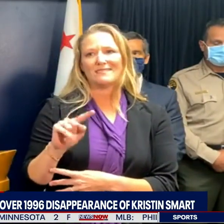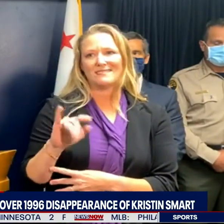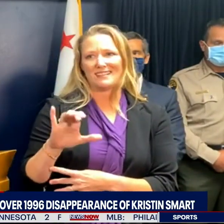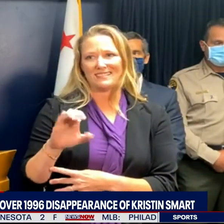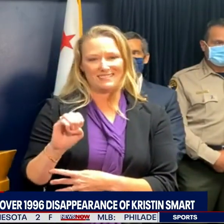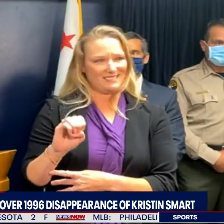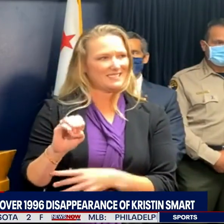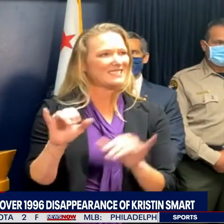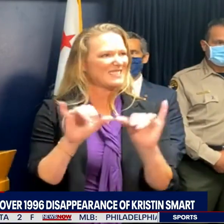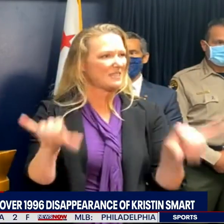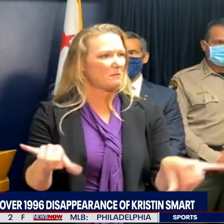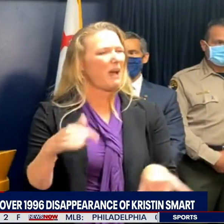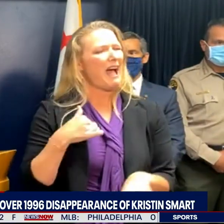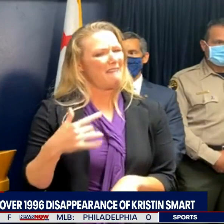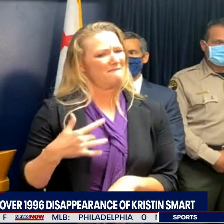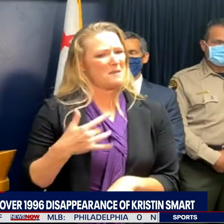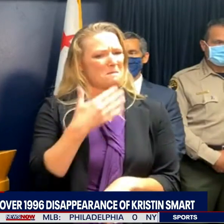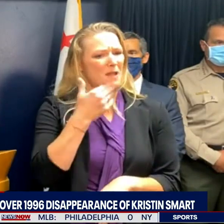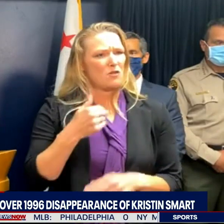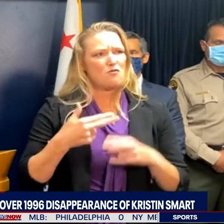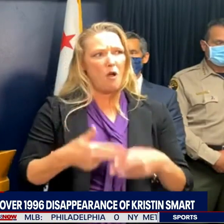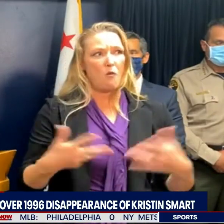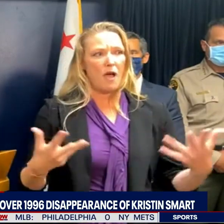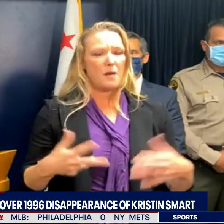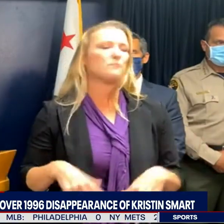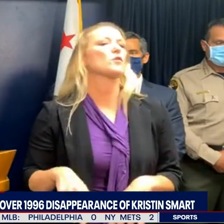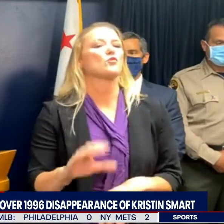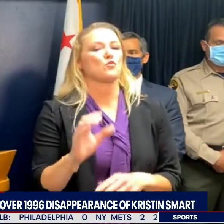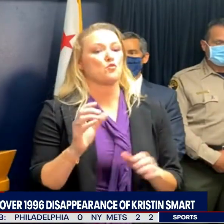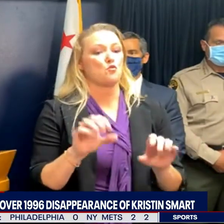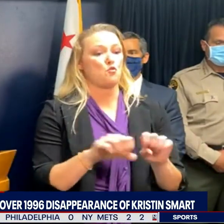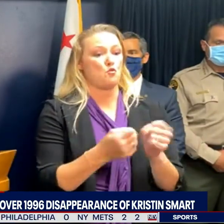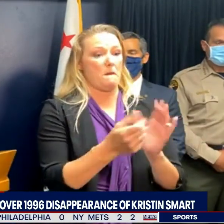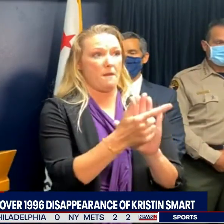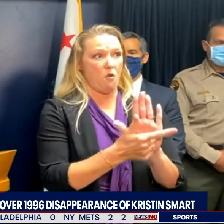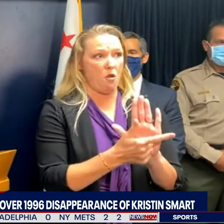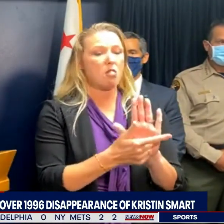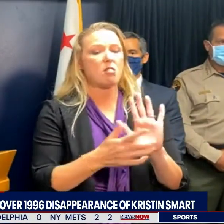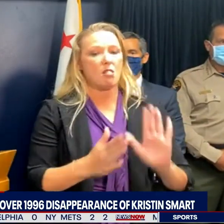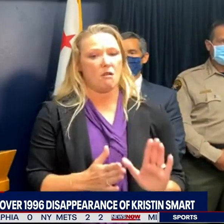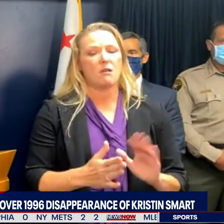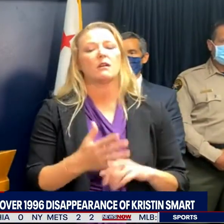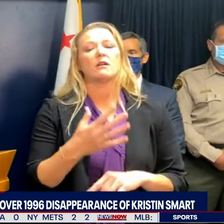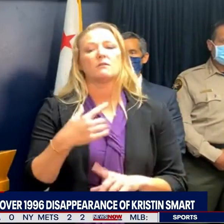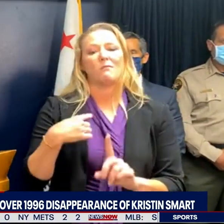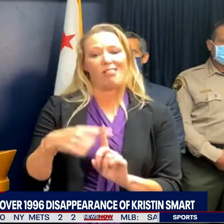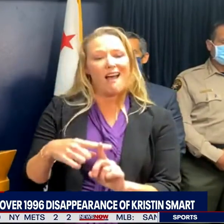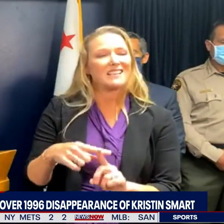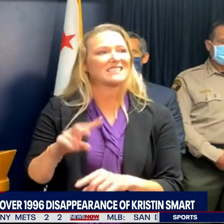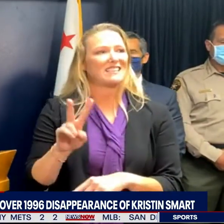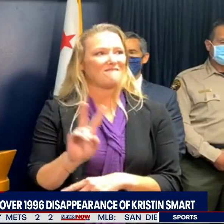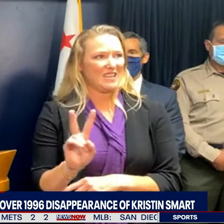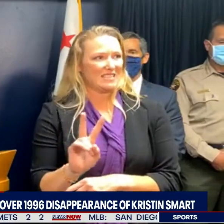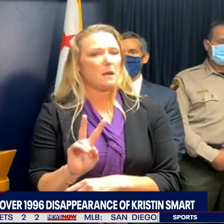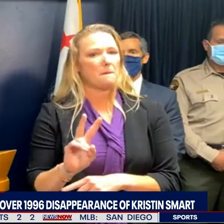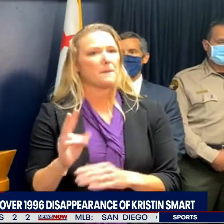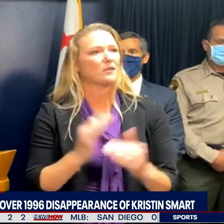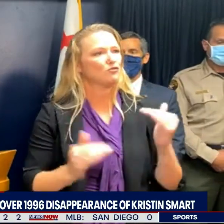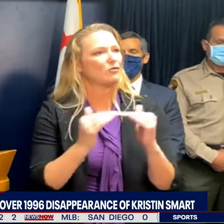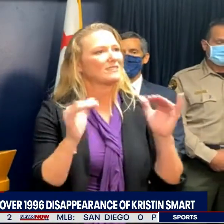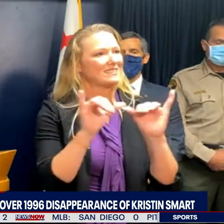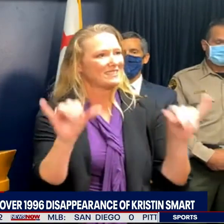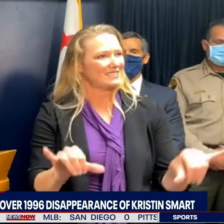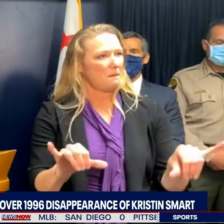the criminal and victim justice system, especially during this month, so that we never diminish the importance of